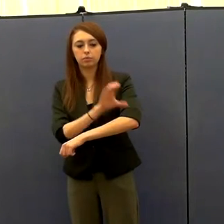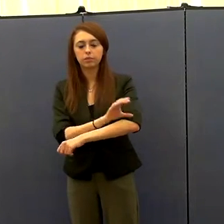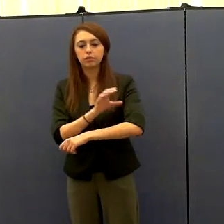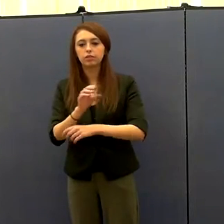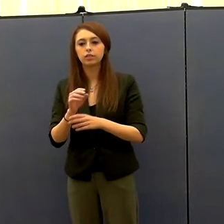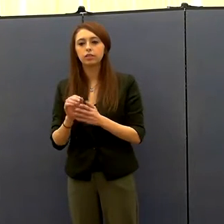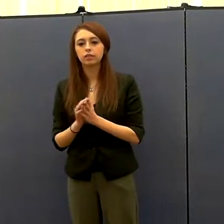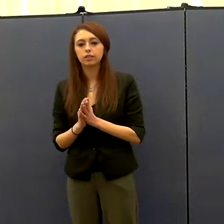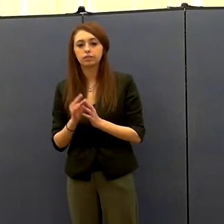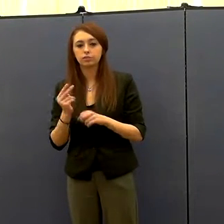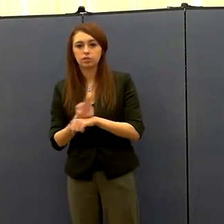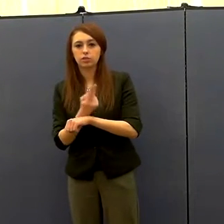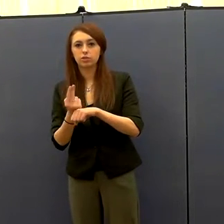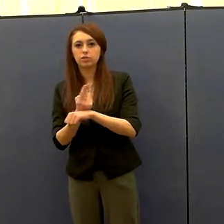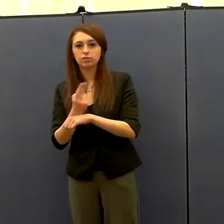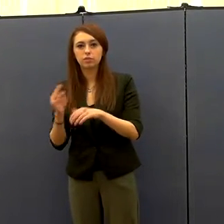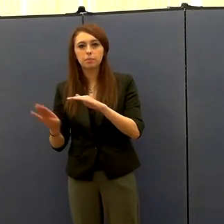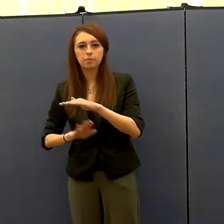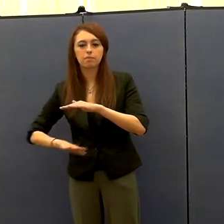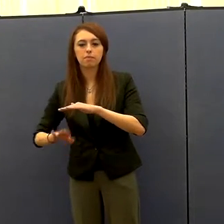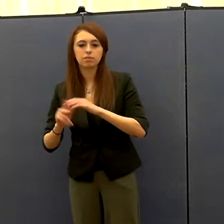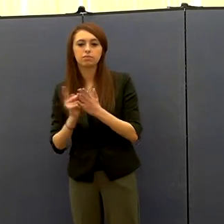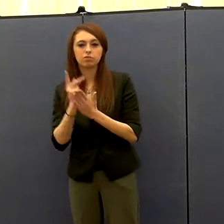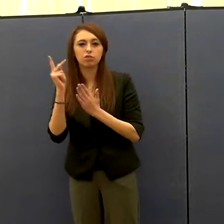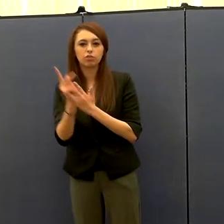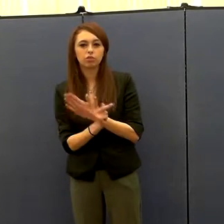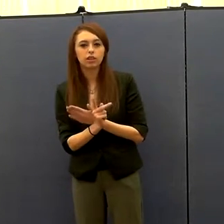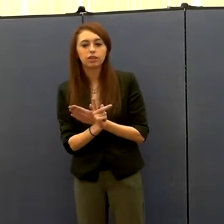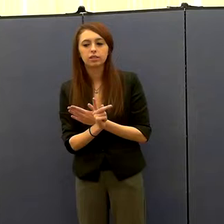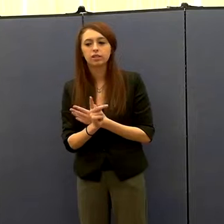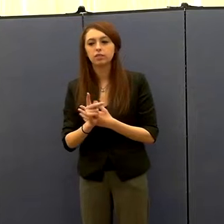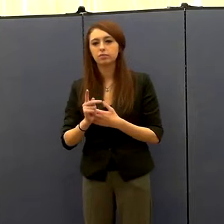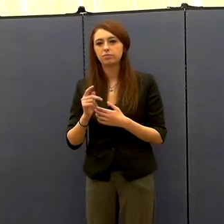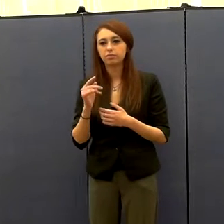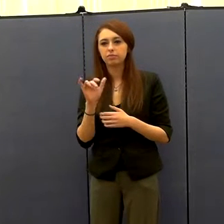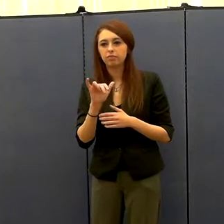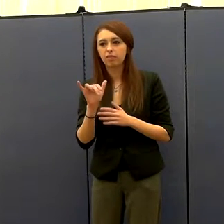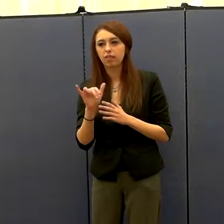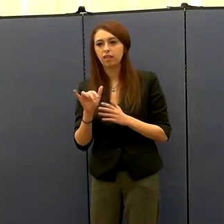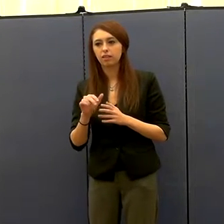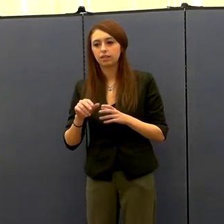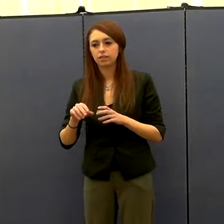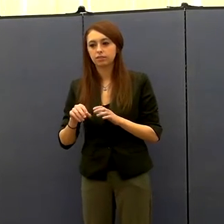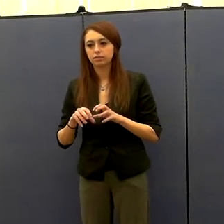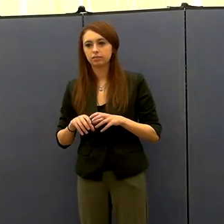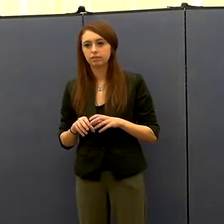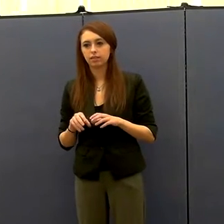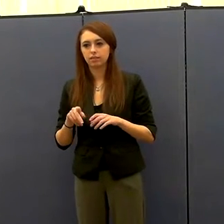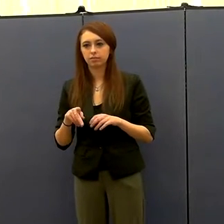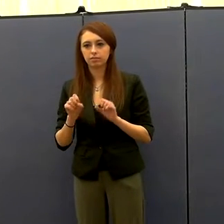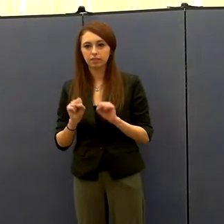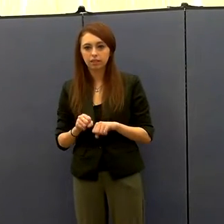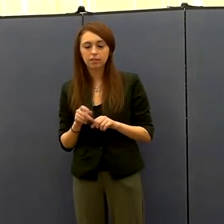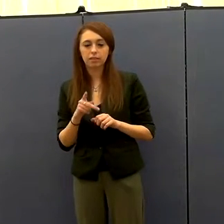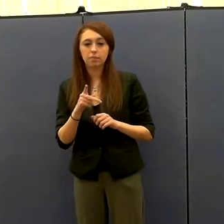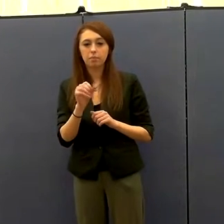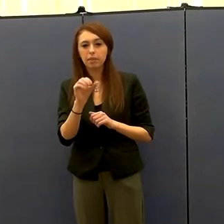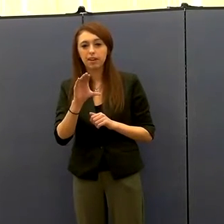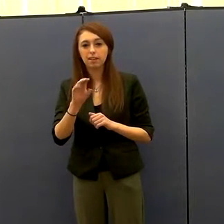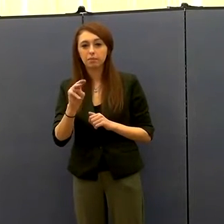played games at the arcade like Pac-Man and Asteroids and Pong, but all of us used typewriters to do all